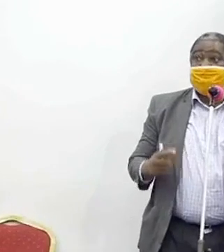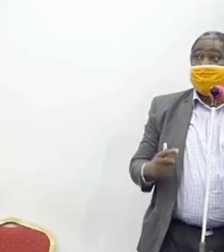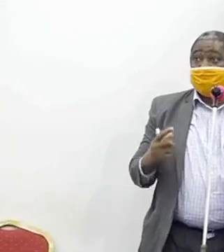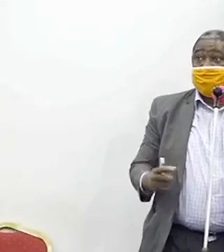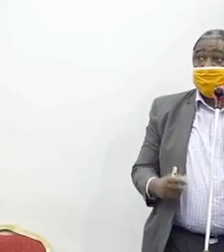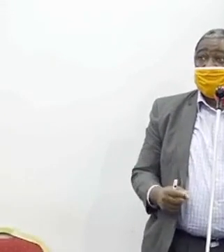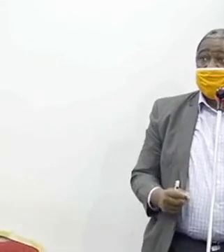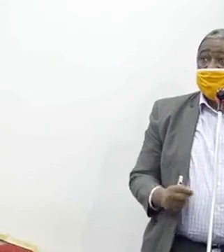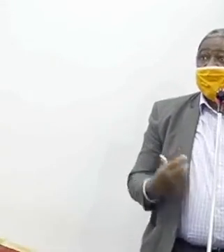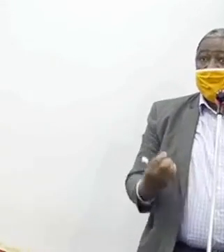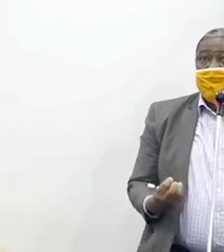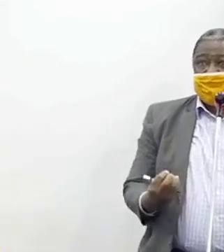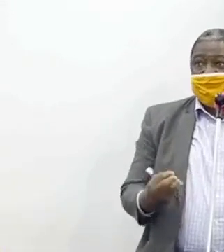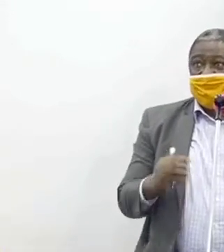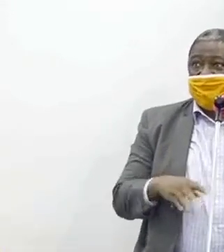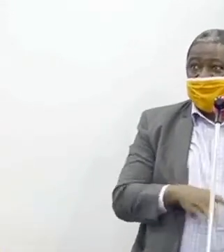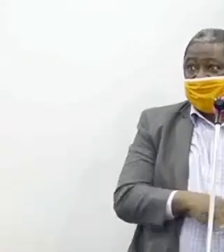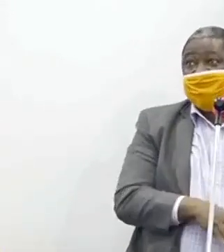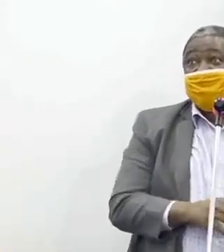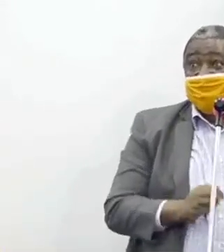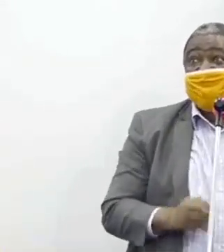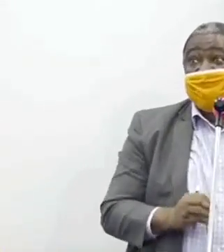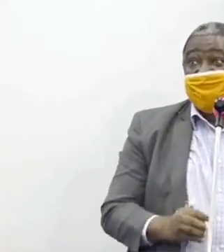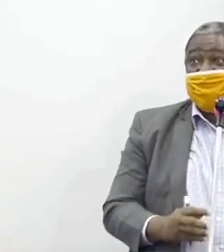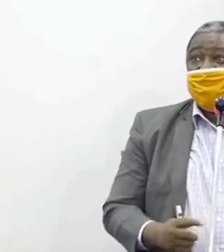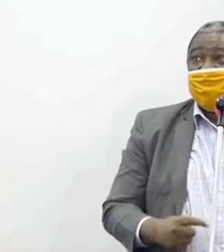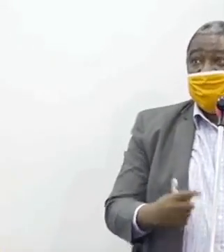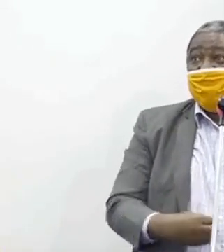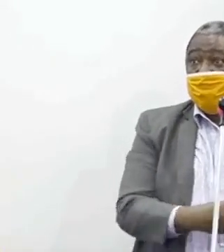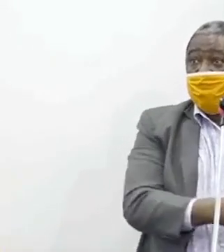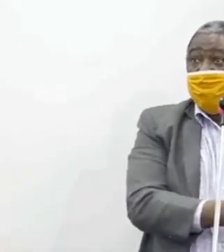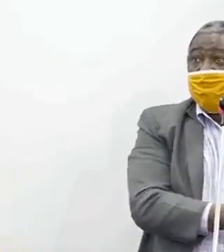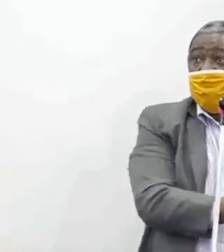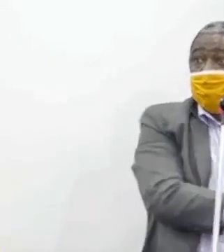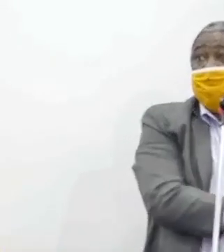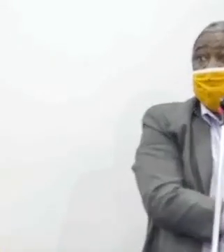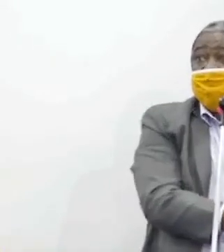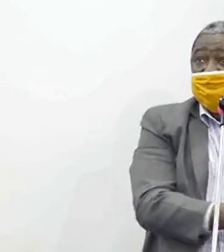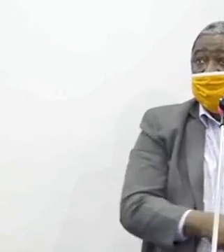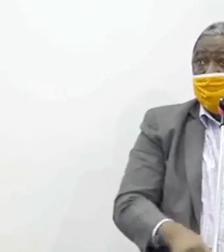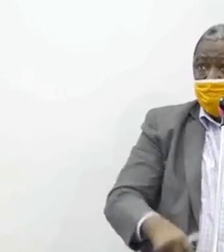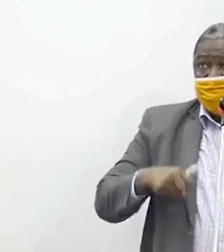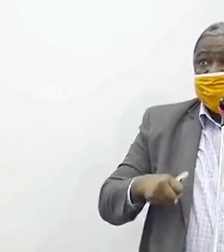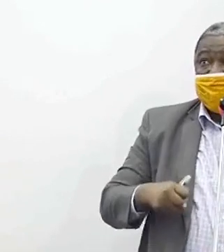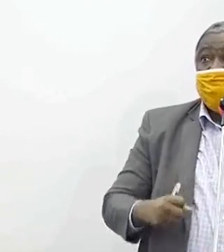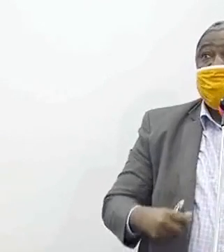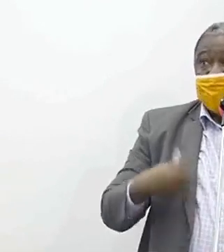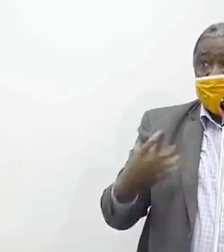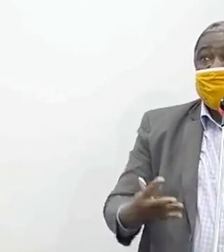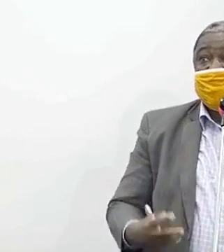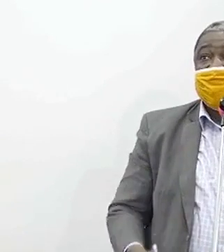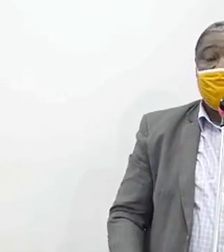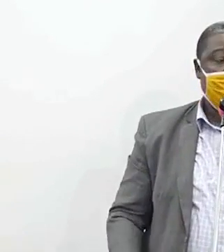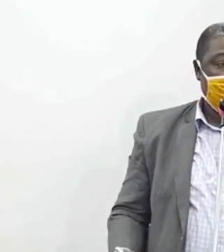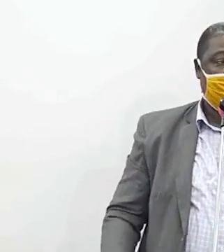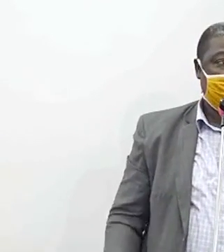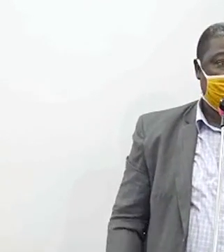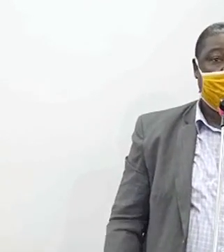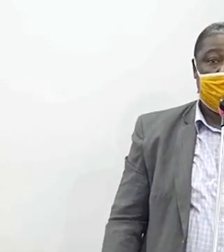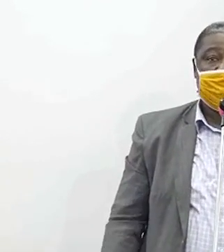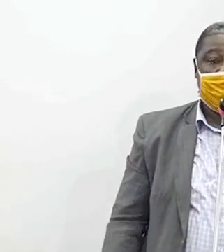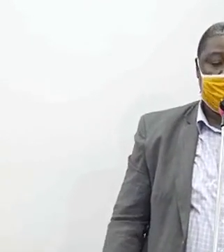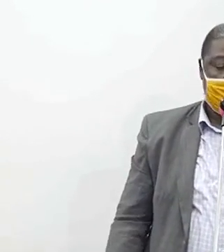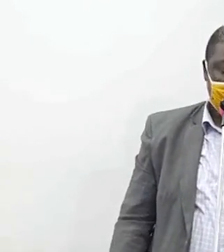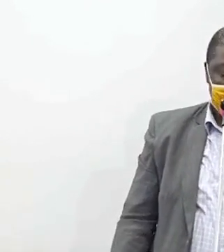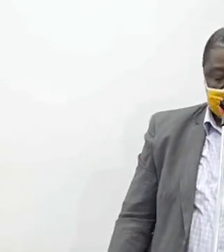specific percentage point. But then as you sit here now, we need to back and then pull this out and share in